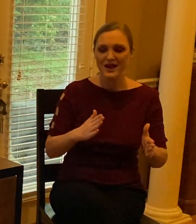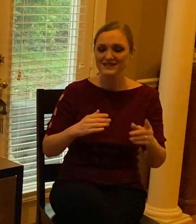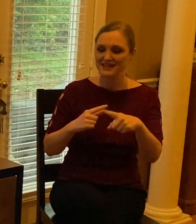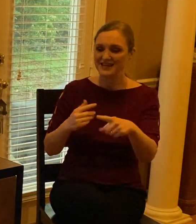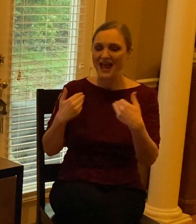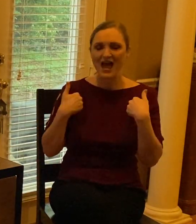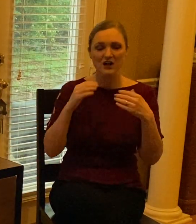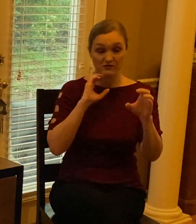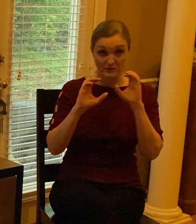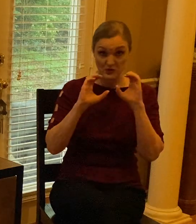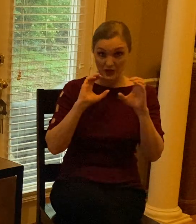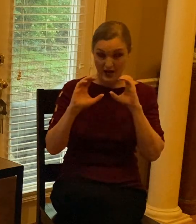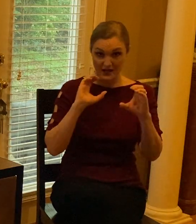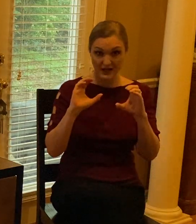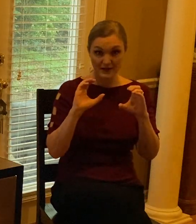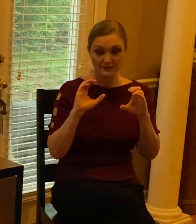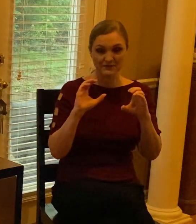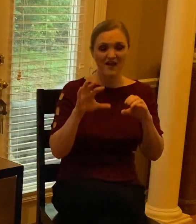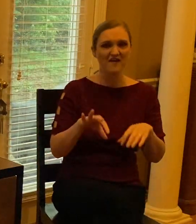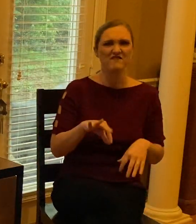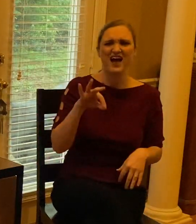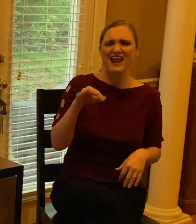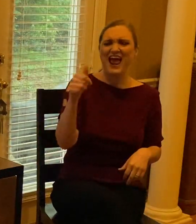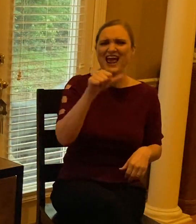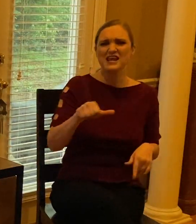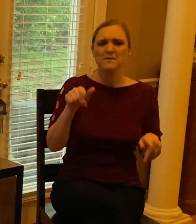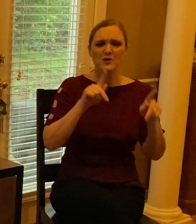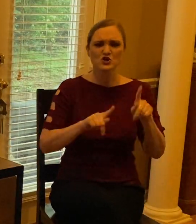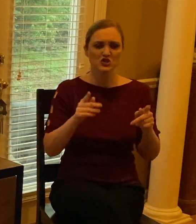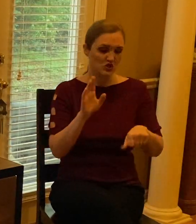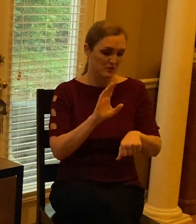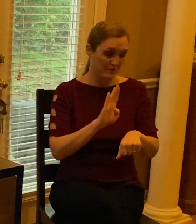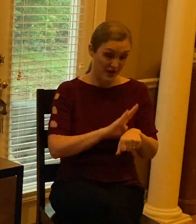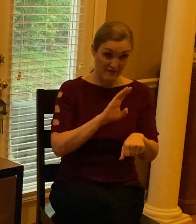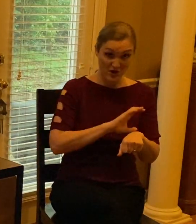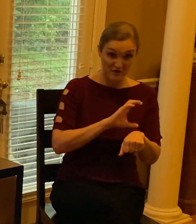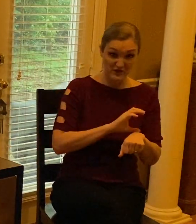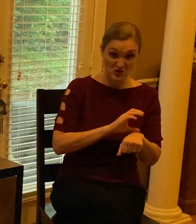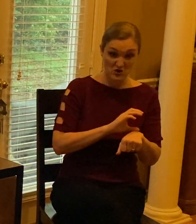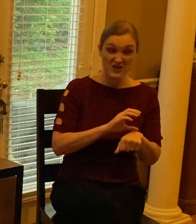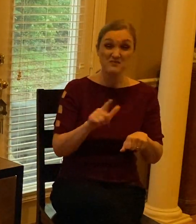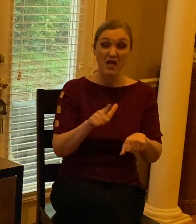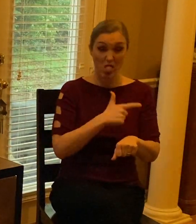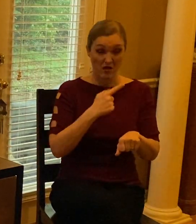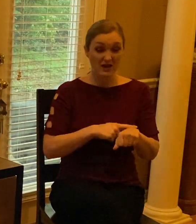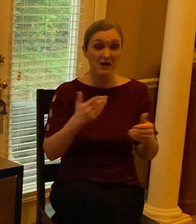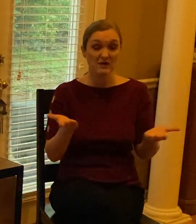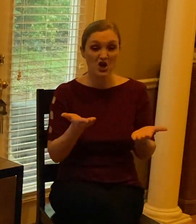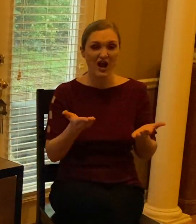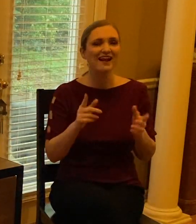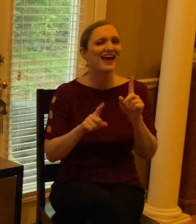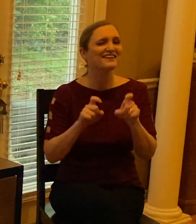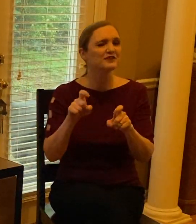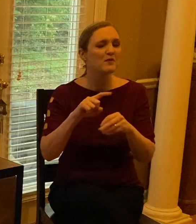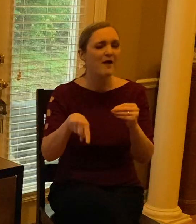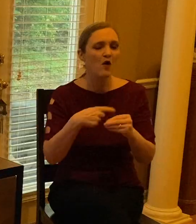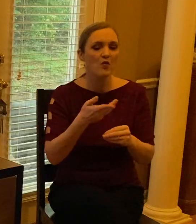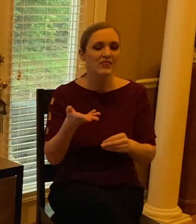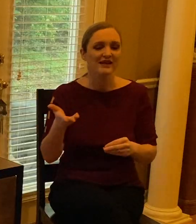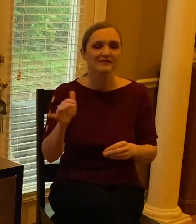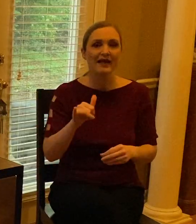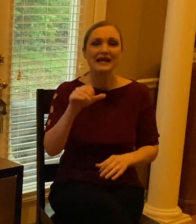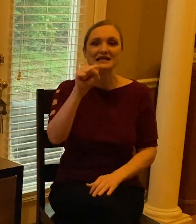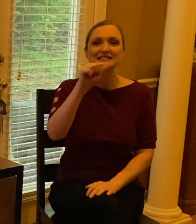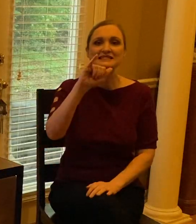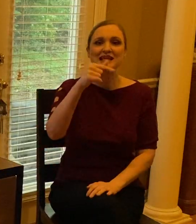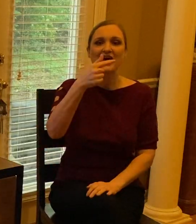of communicating. You know, find any longtime member at Bellevue once we're able to get back together and ask them about things like